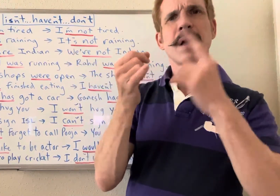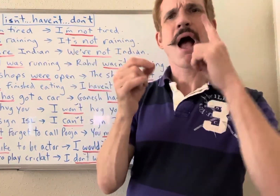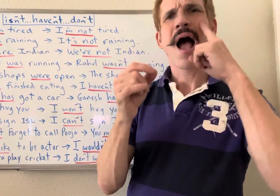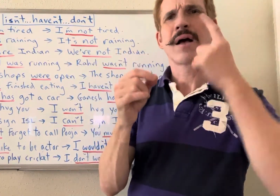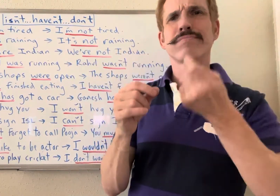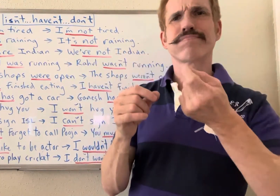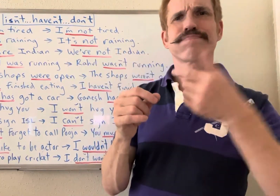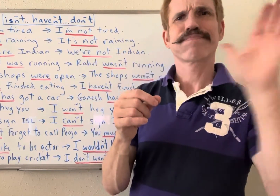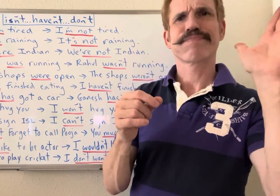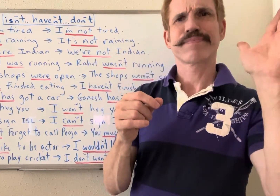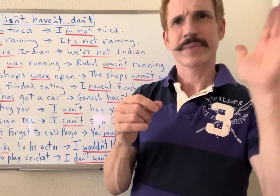$141,000, he made